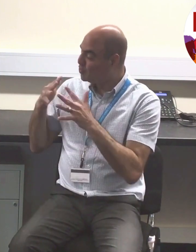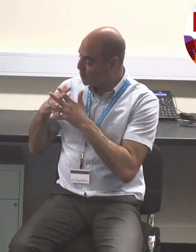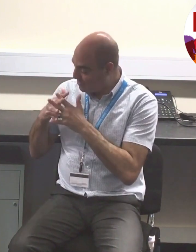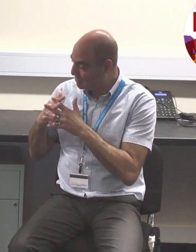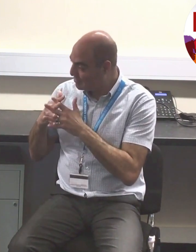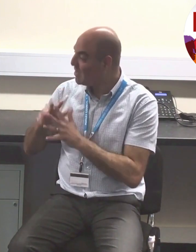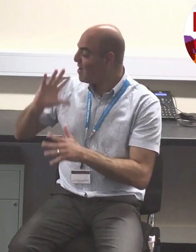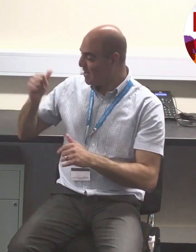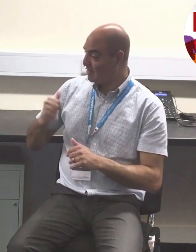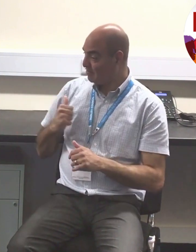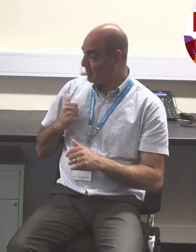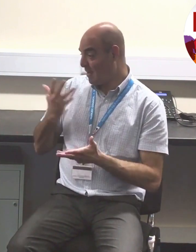Andrew.